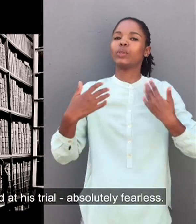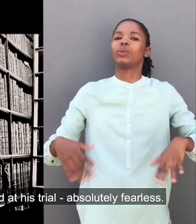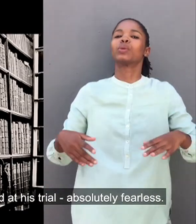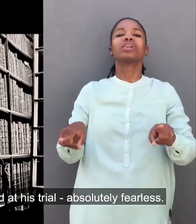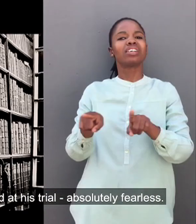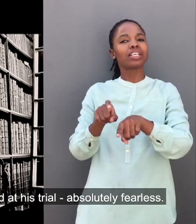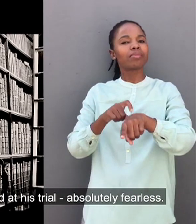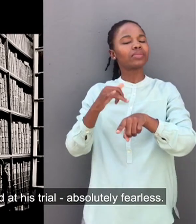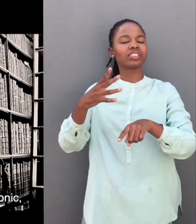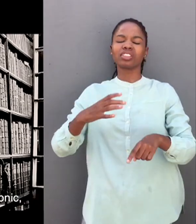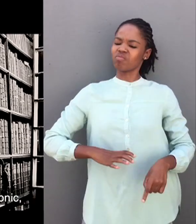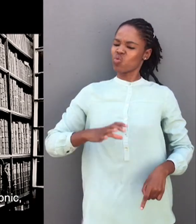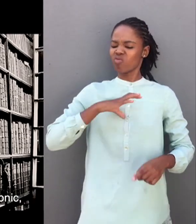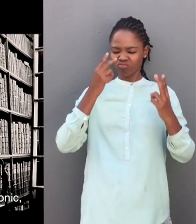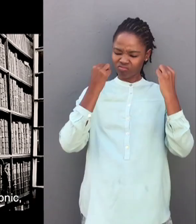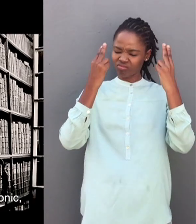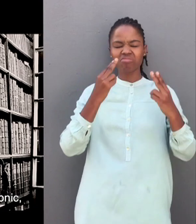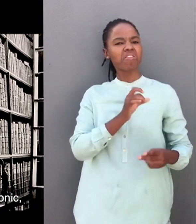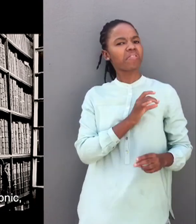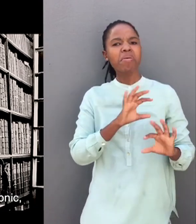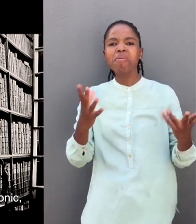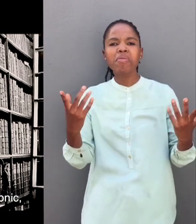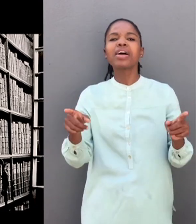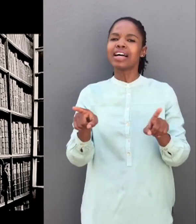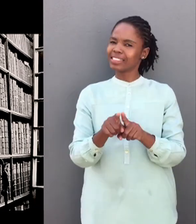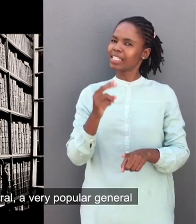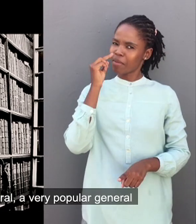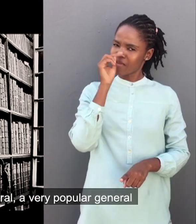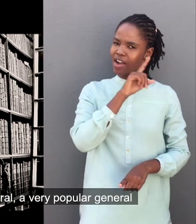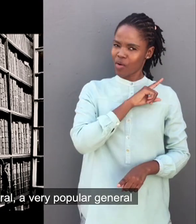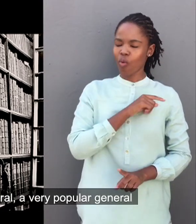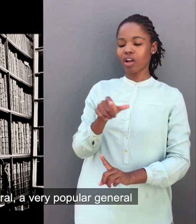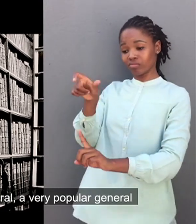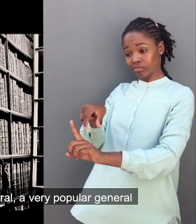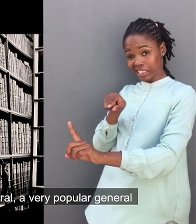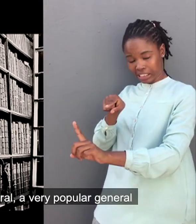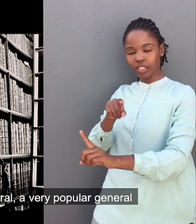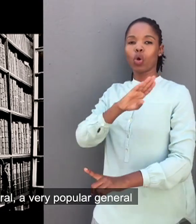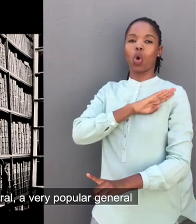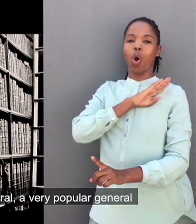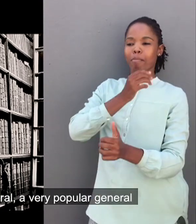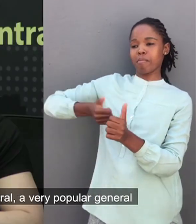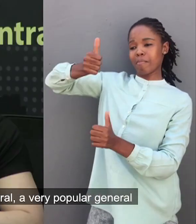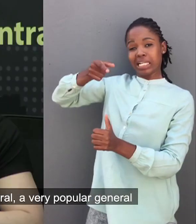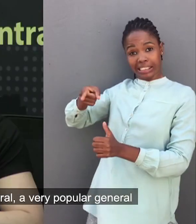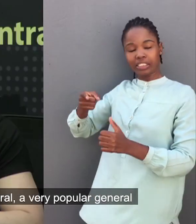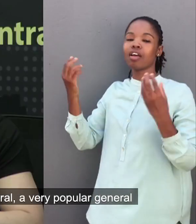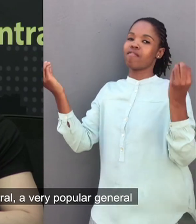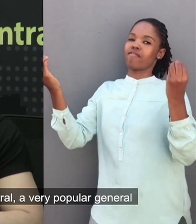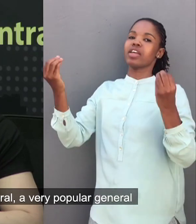So I think at first we have to do it and show that it works. But we hope that with time, they can see the bigger picture and the bigger vision of pushing humanity forward and